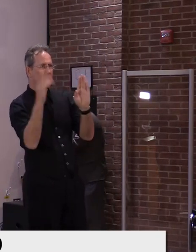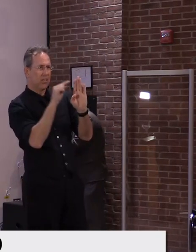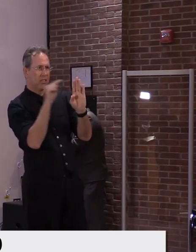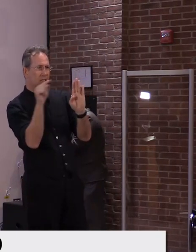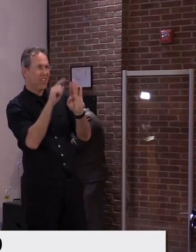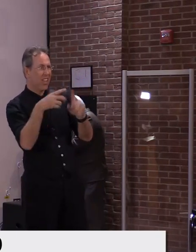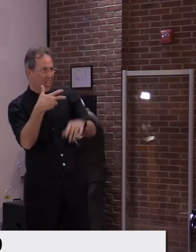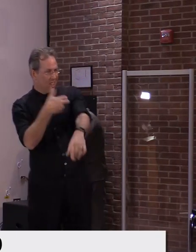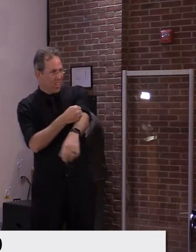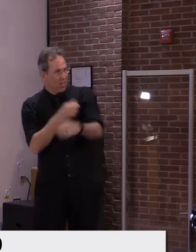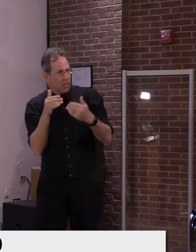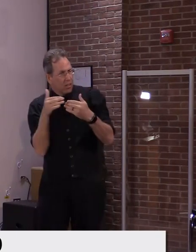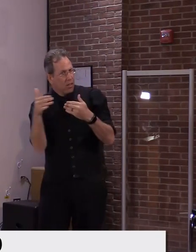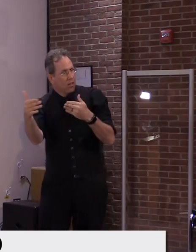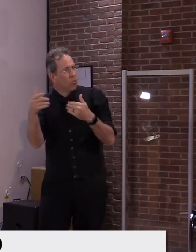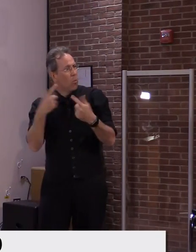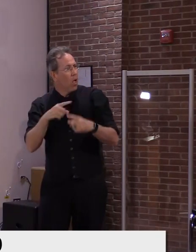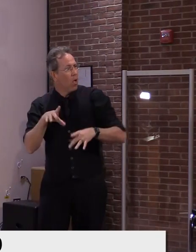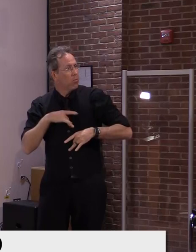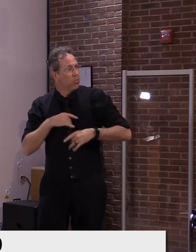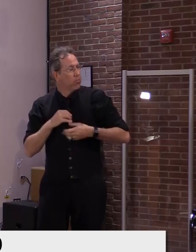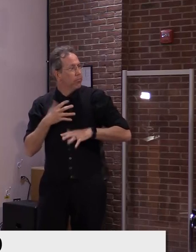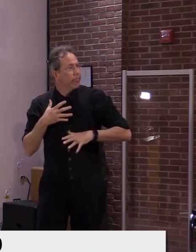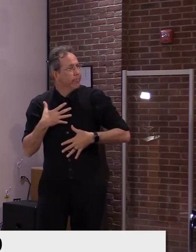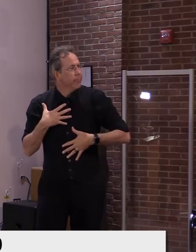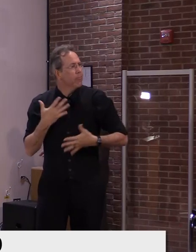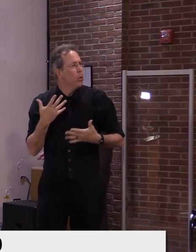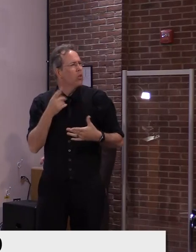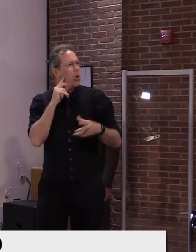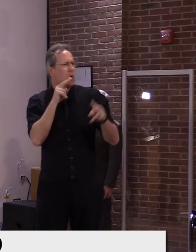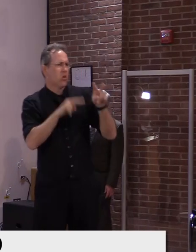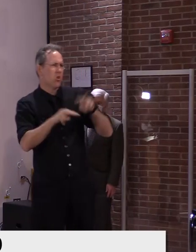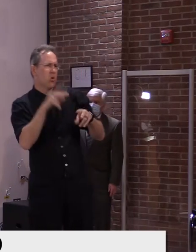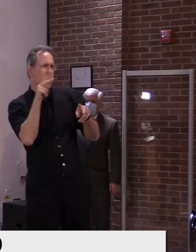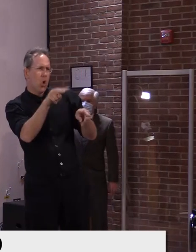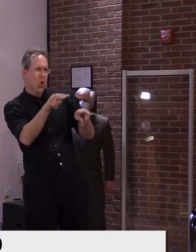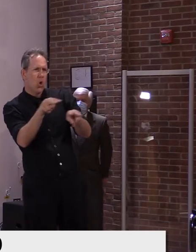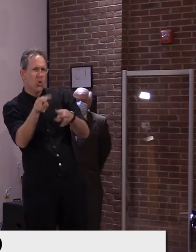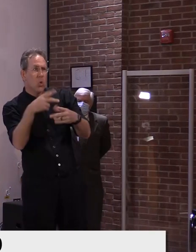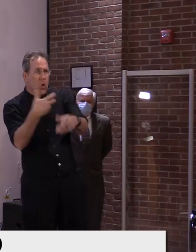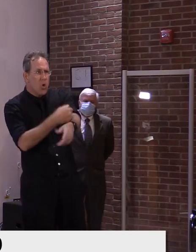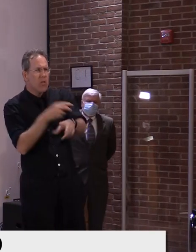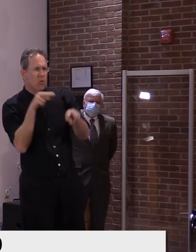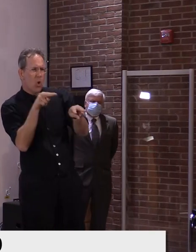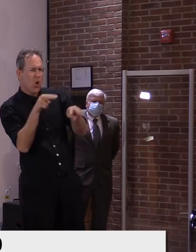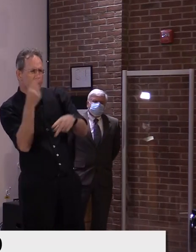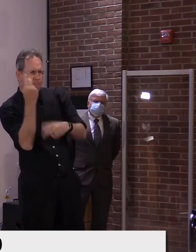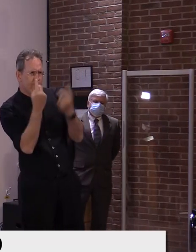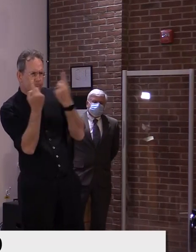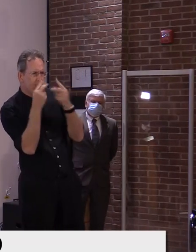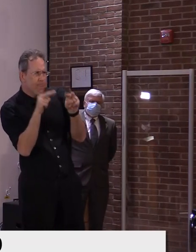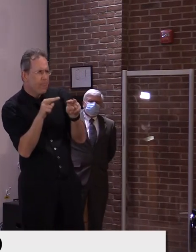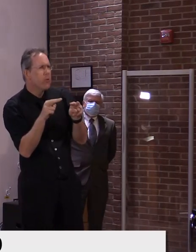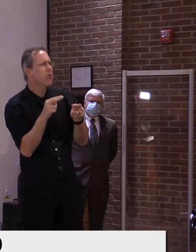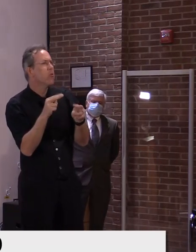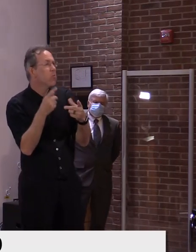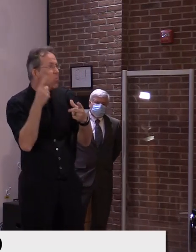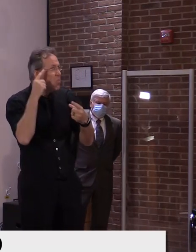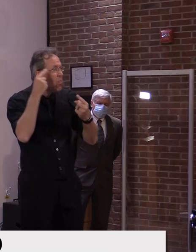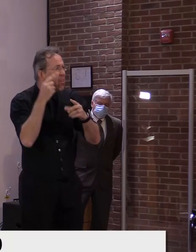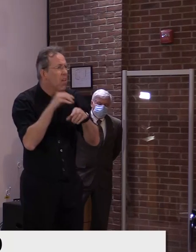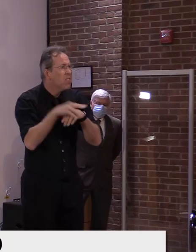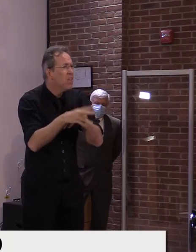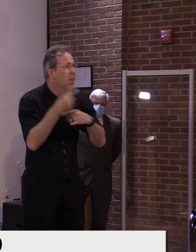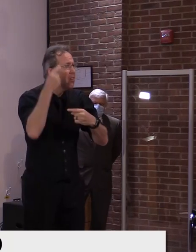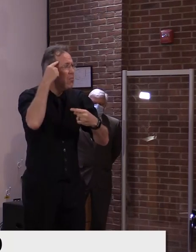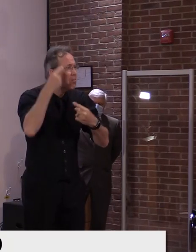and you have other symptoms of a vaccine reaction, they will disappear quickly, and you have nothing to worry about, and